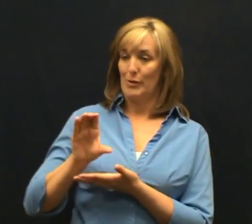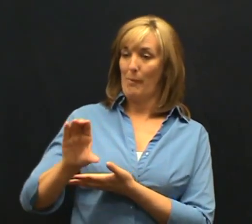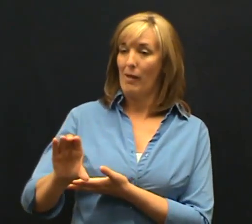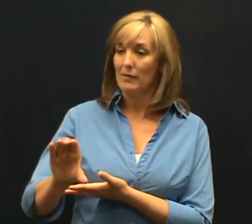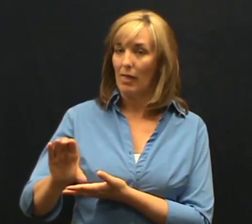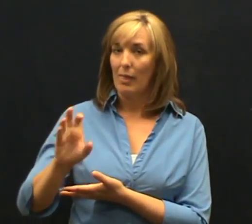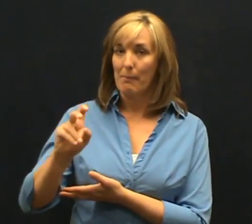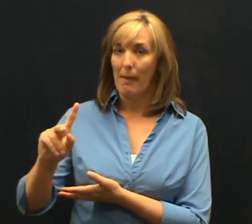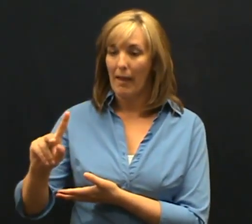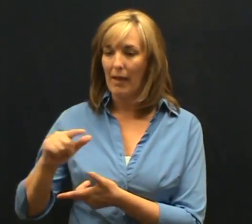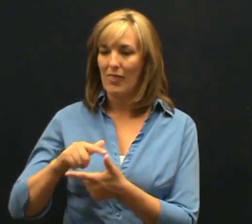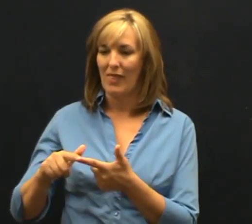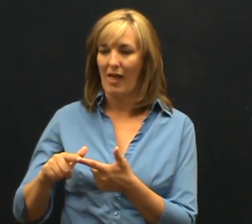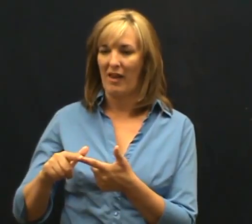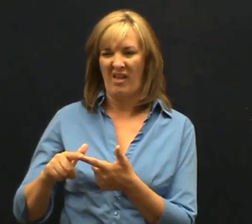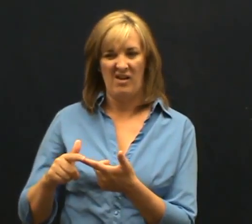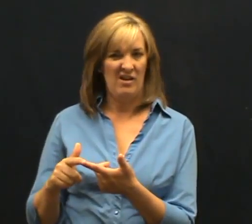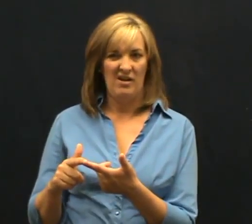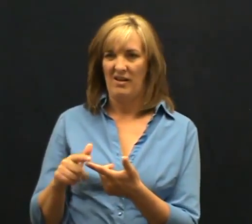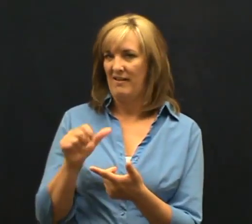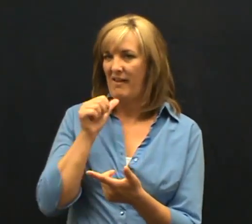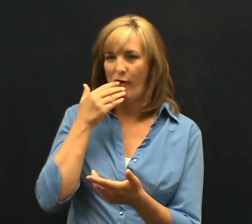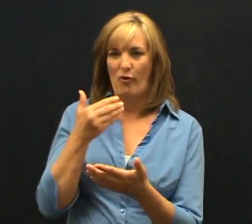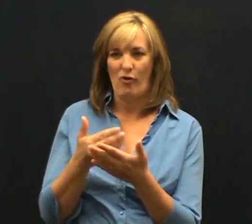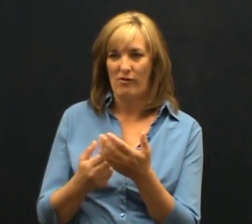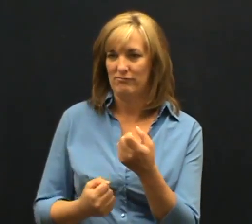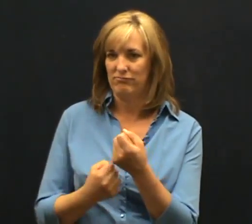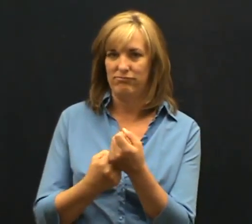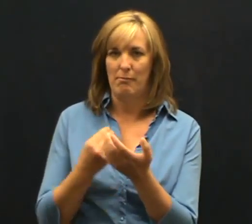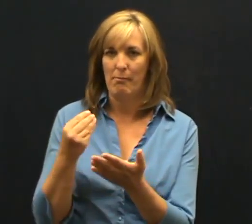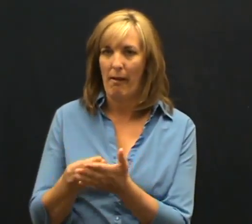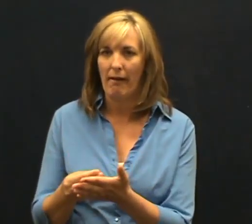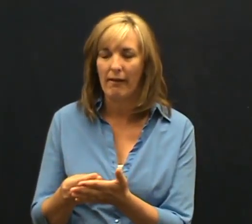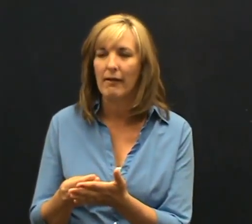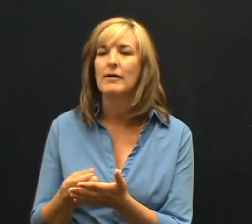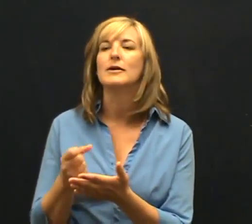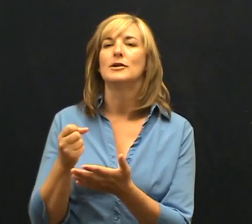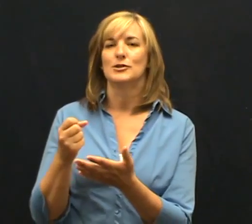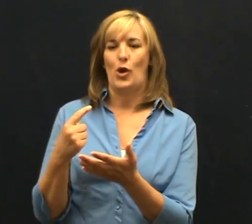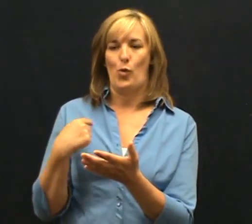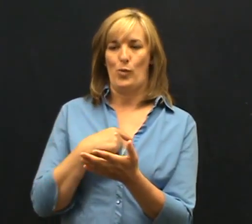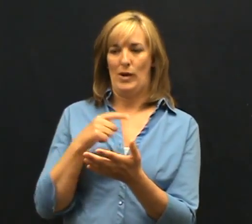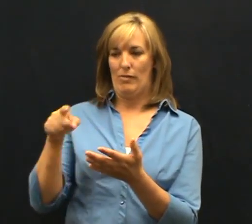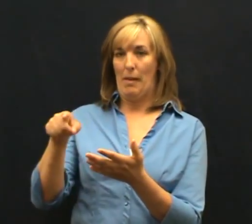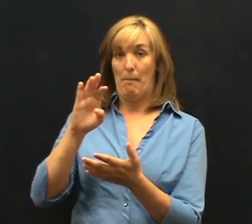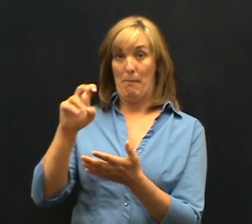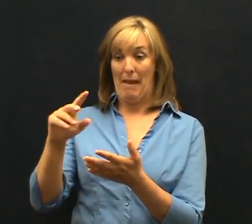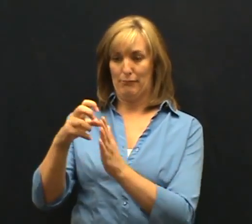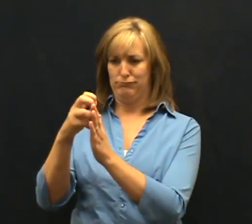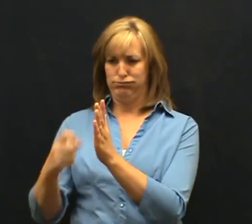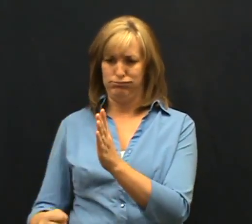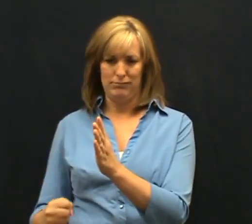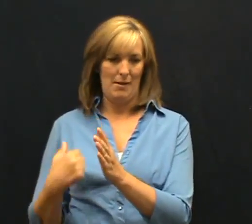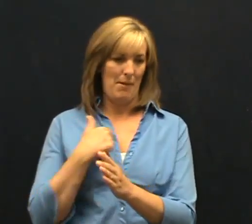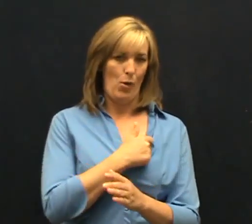out of our balance, but we didn't know that yet, and so we wouldn't have subtracted them out of our balance yet. And then sometimes we make